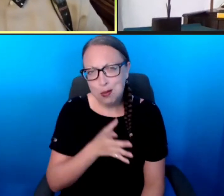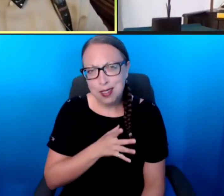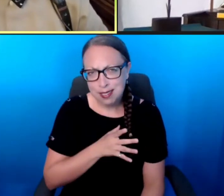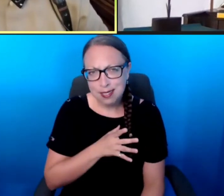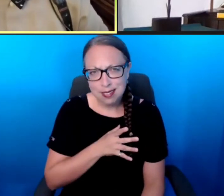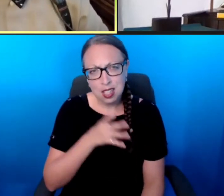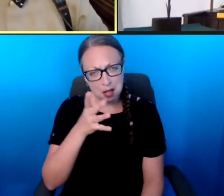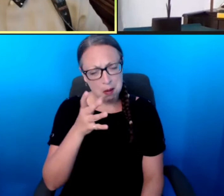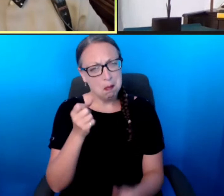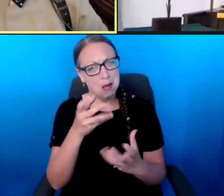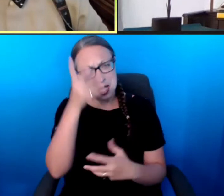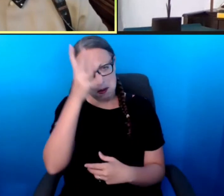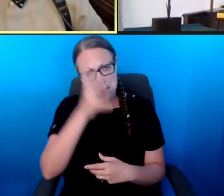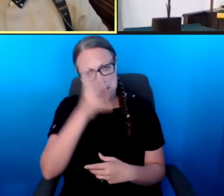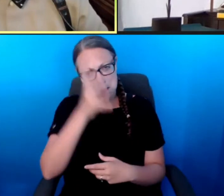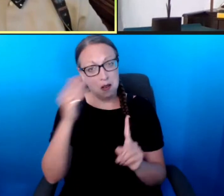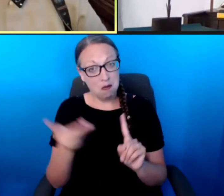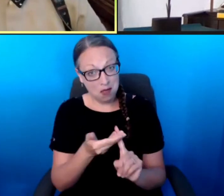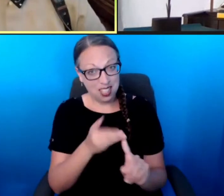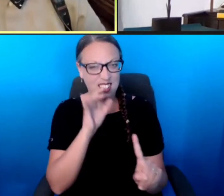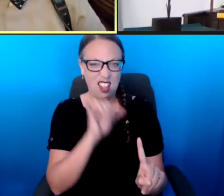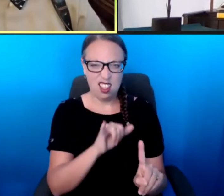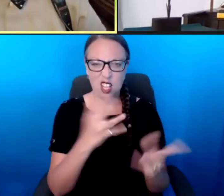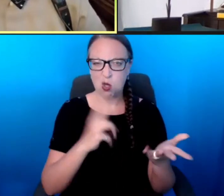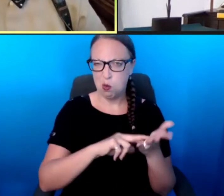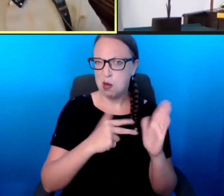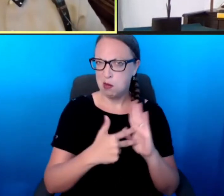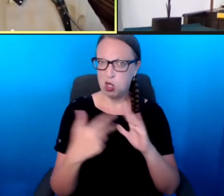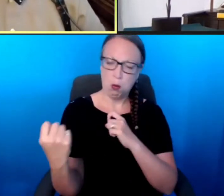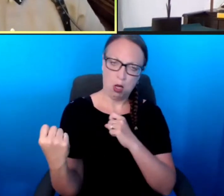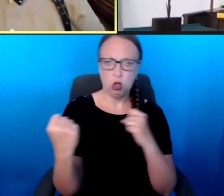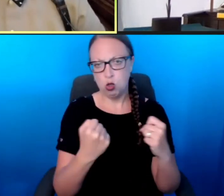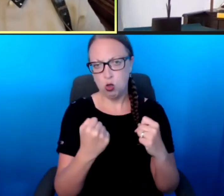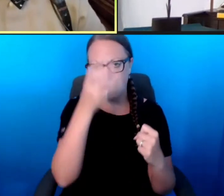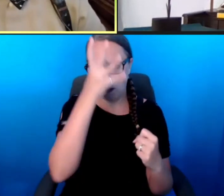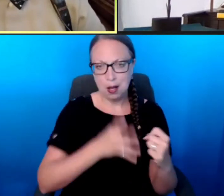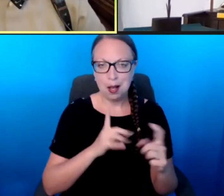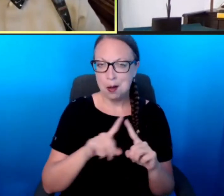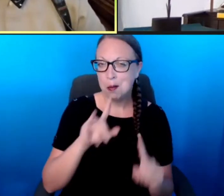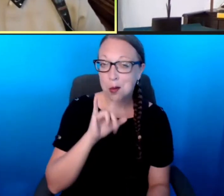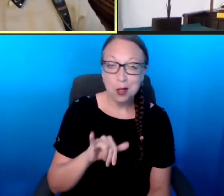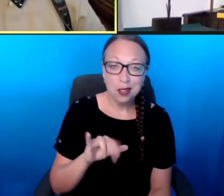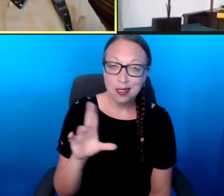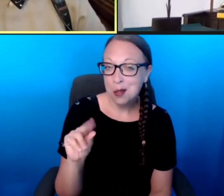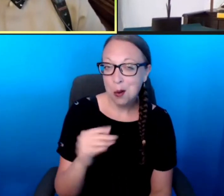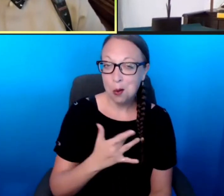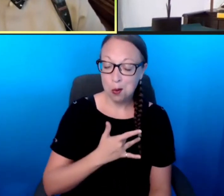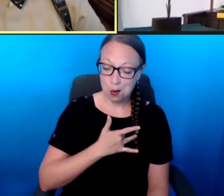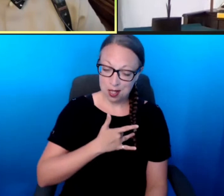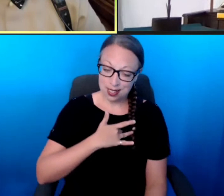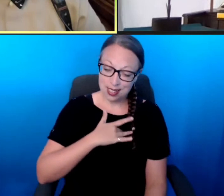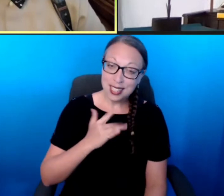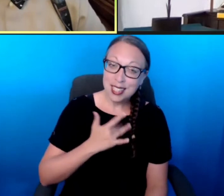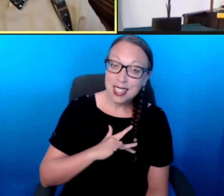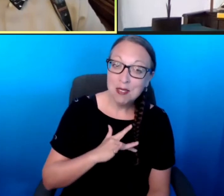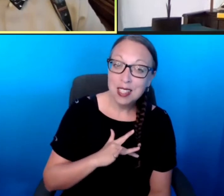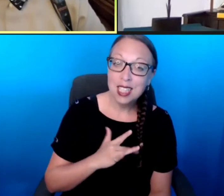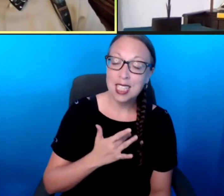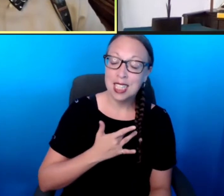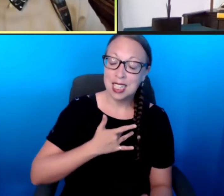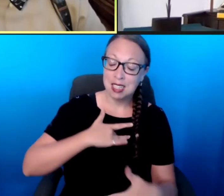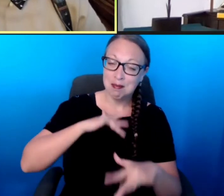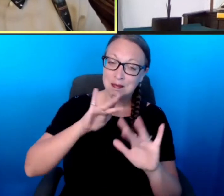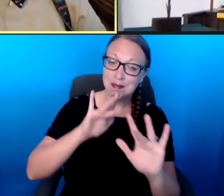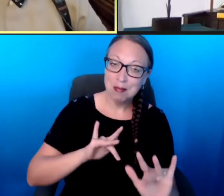that that is the strong man. I say the strong man is sensitivity, empathy,